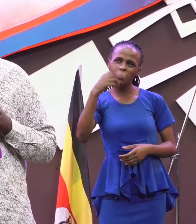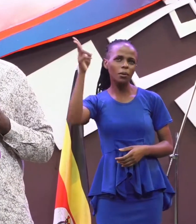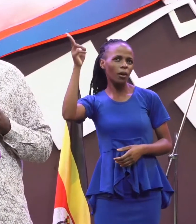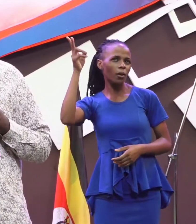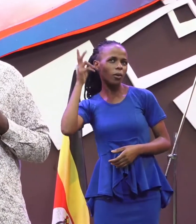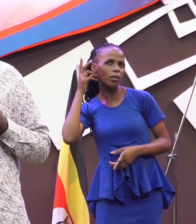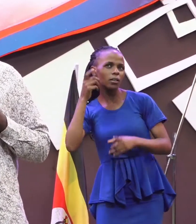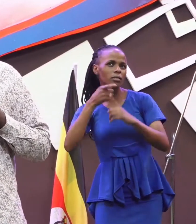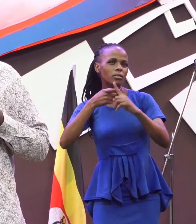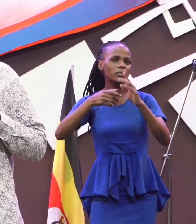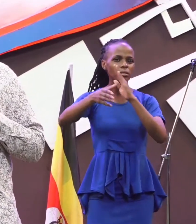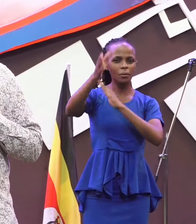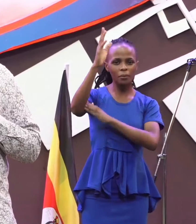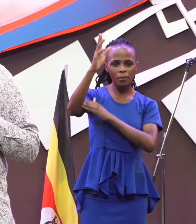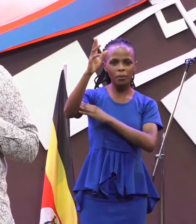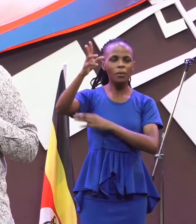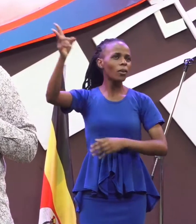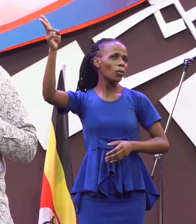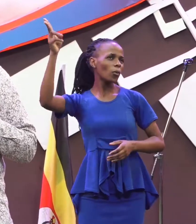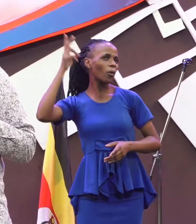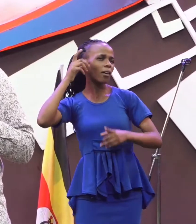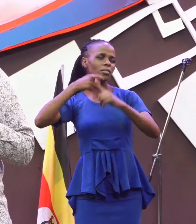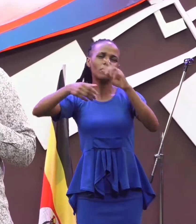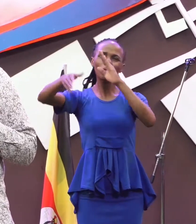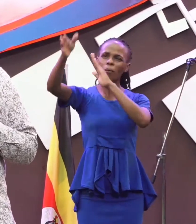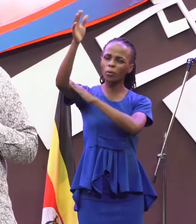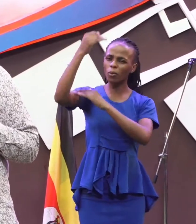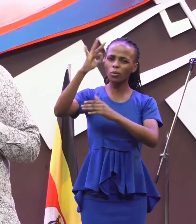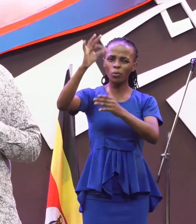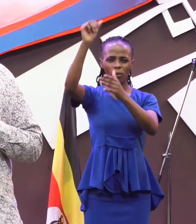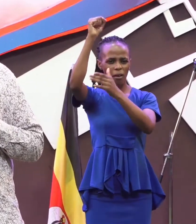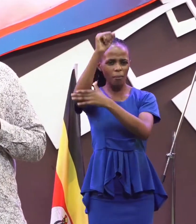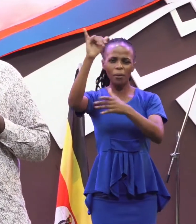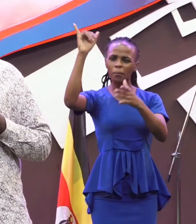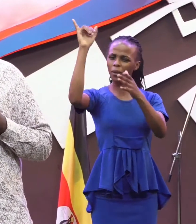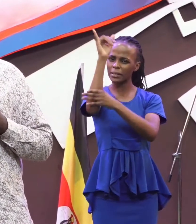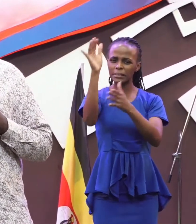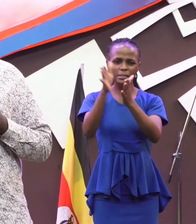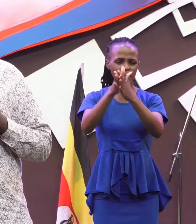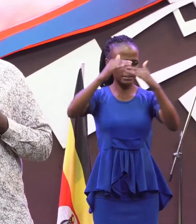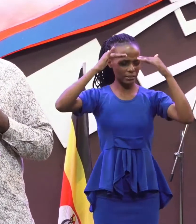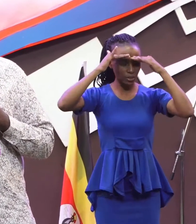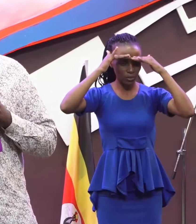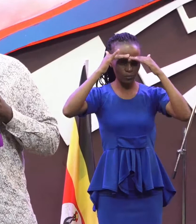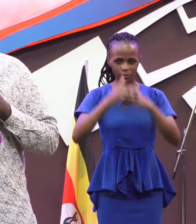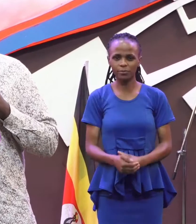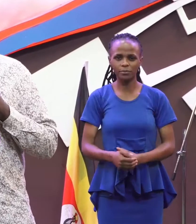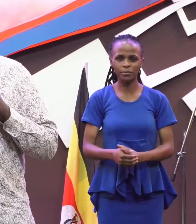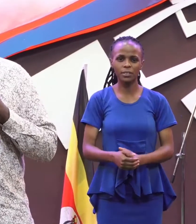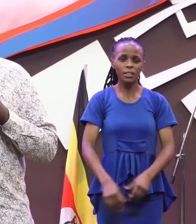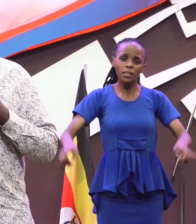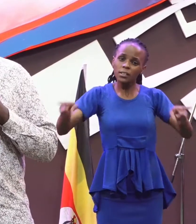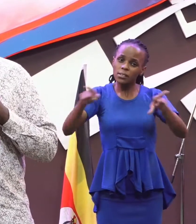there is someone who heard from God. The one who heard from the Lord of Abraham, Isaac, and Jacob.